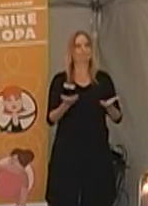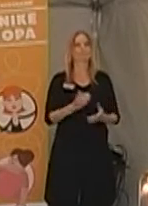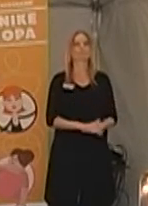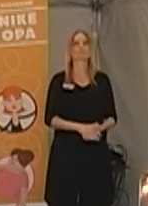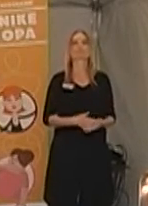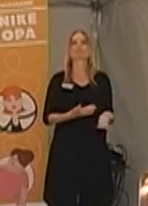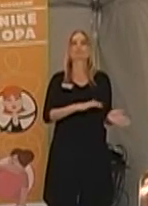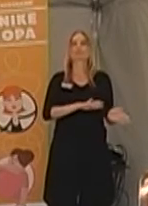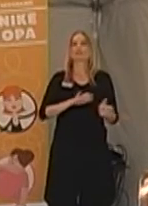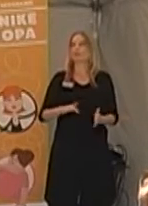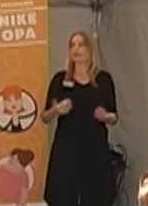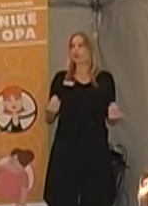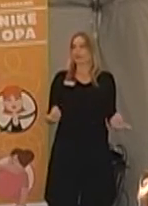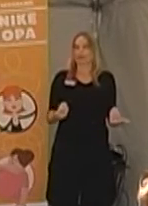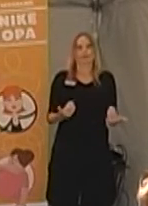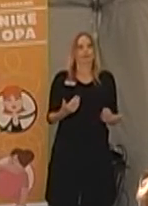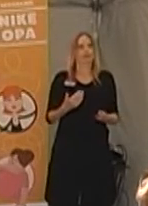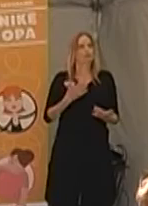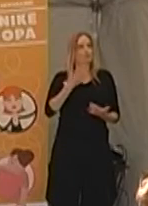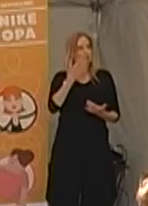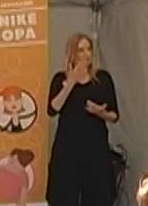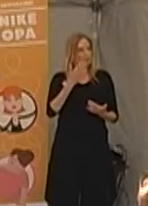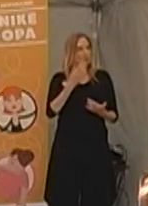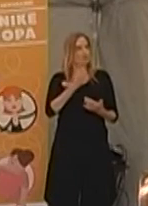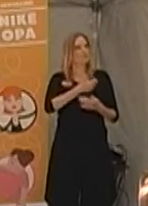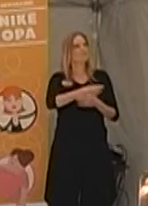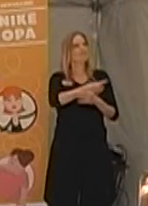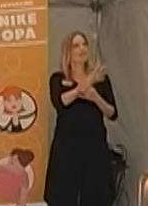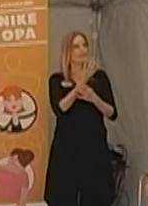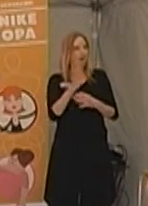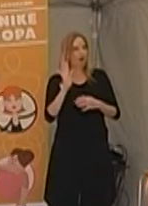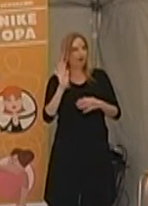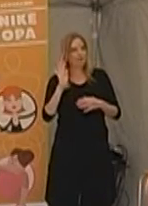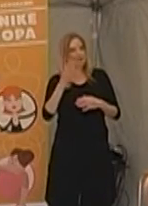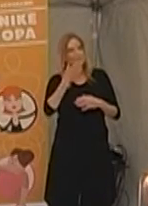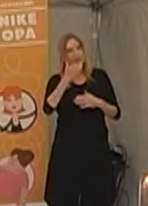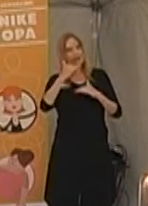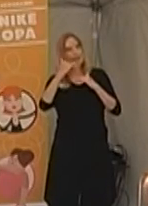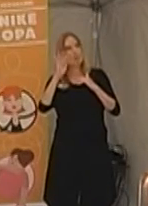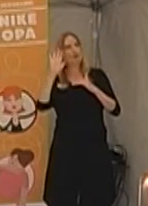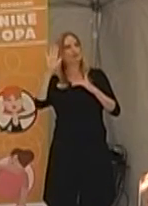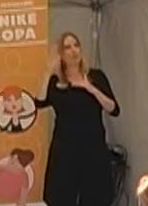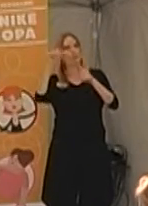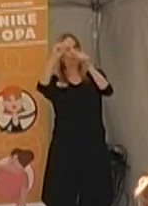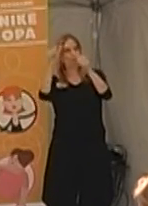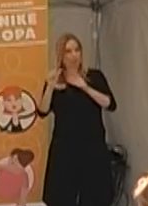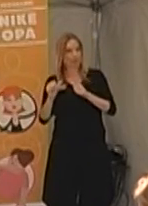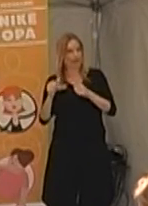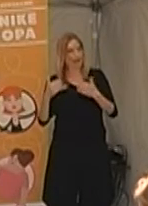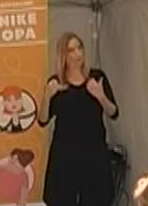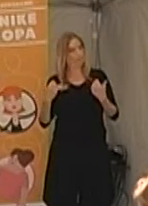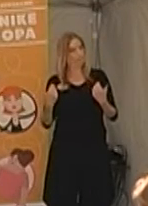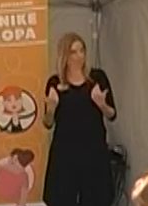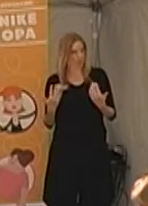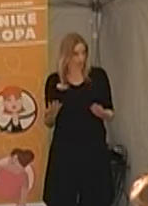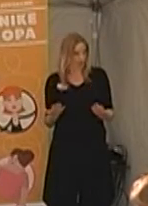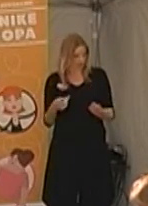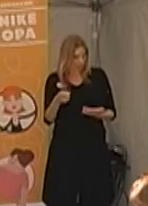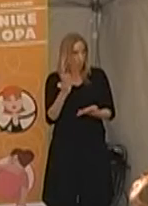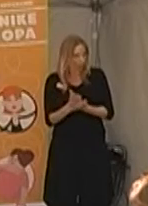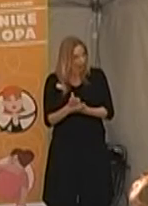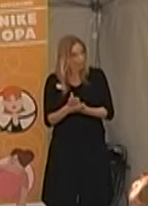Is the Scandinavian, is the Nordic welfare model alive and well today? Does it still